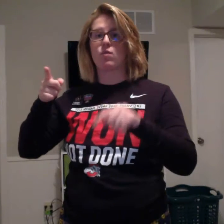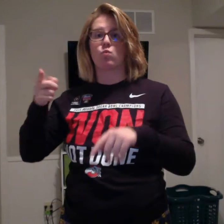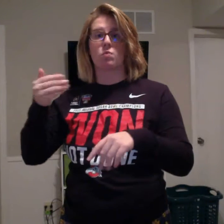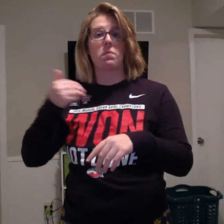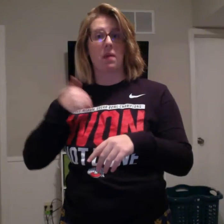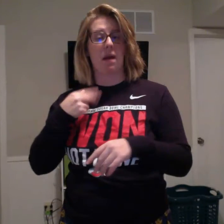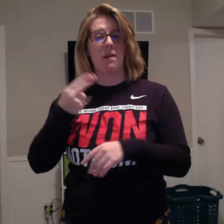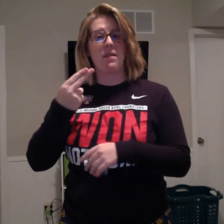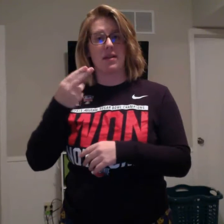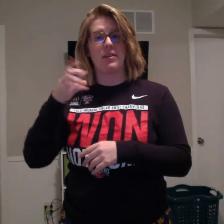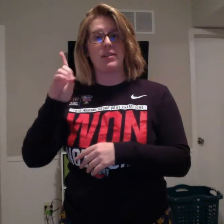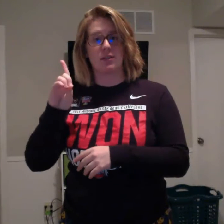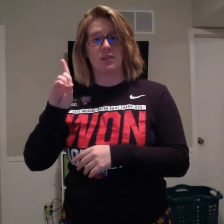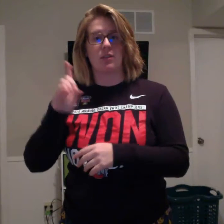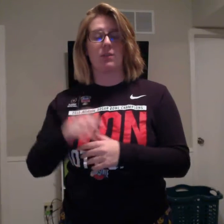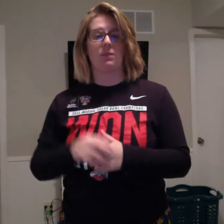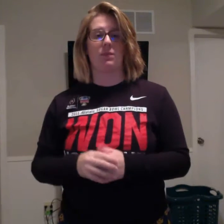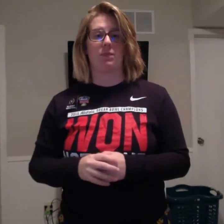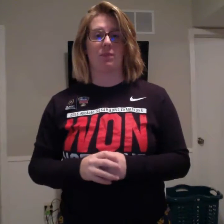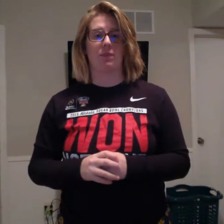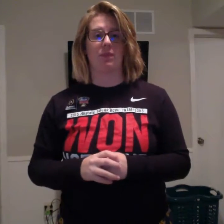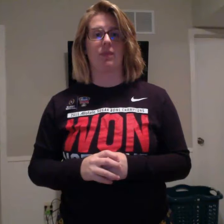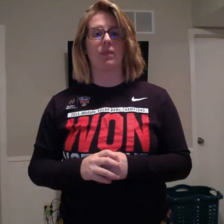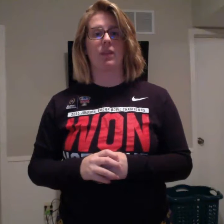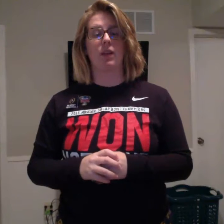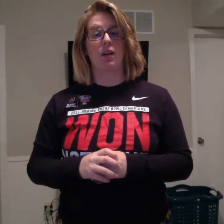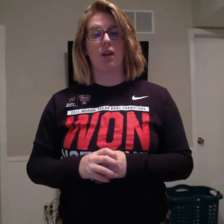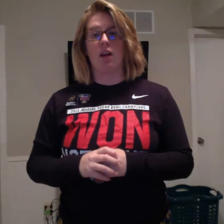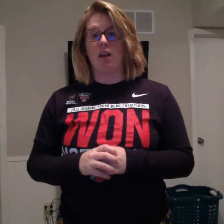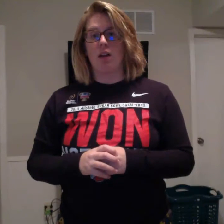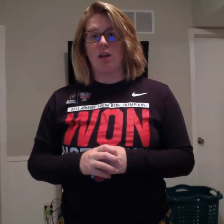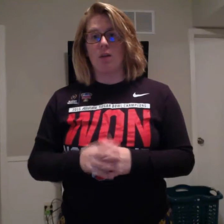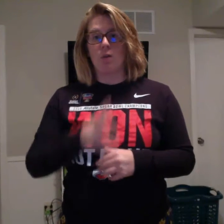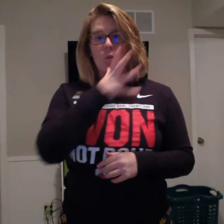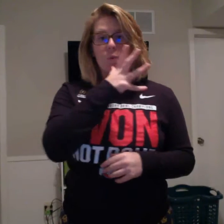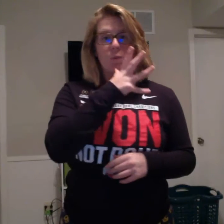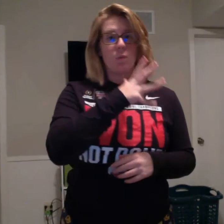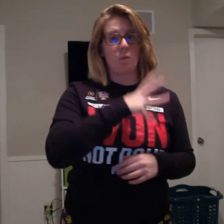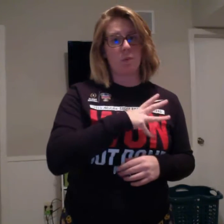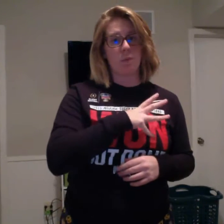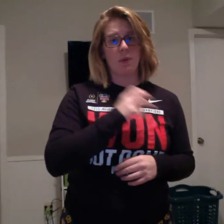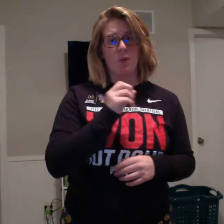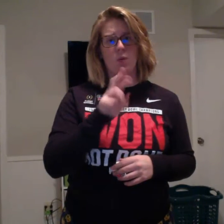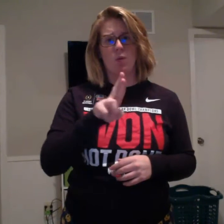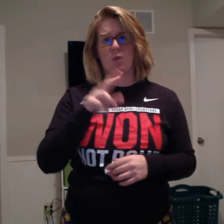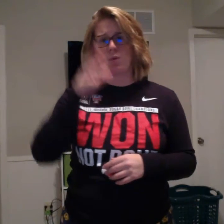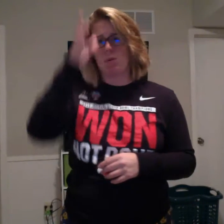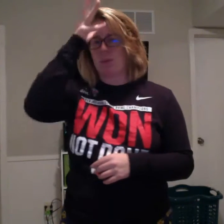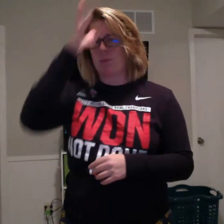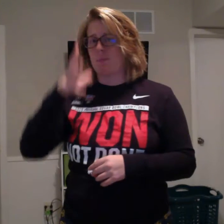person, male or female, has a 50% chance of passing on the affected gene to a child, which causes